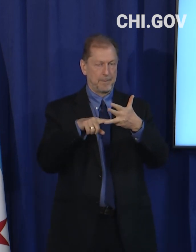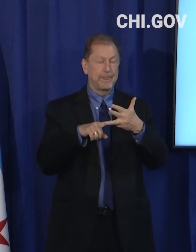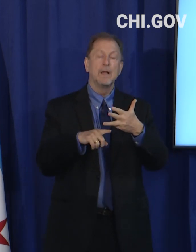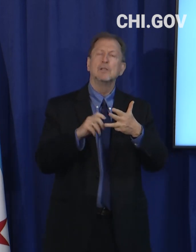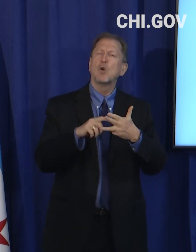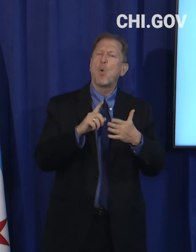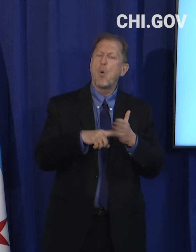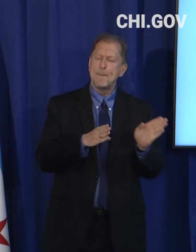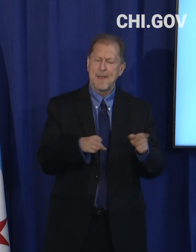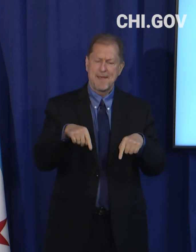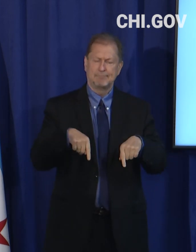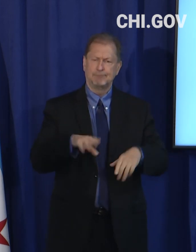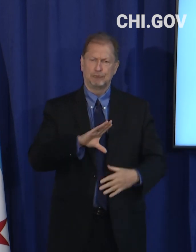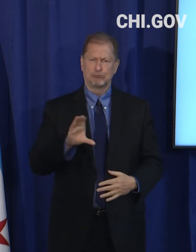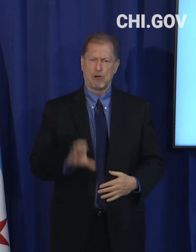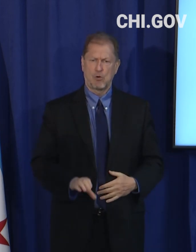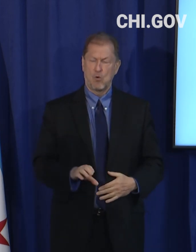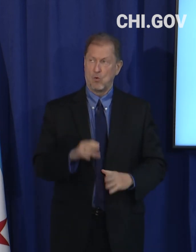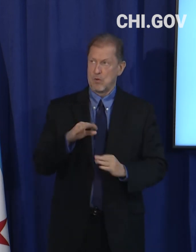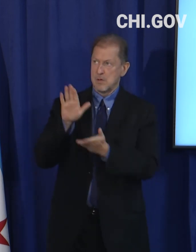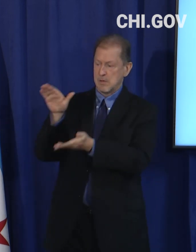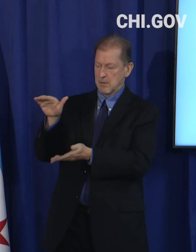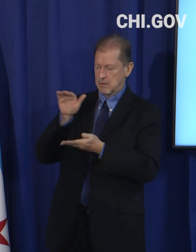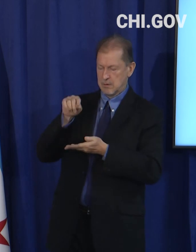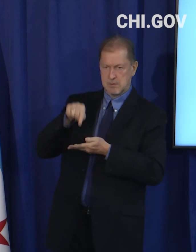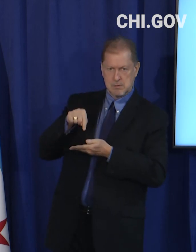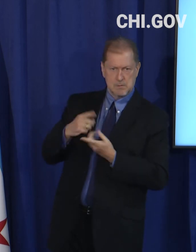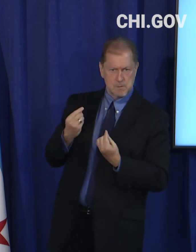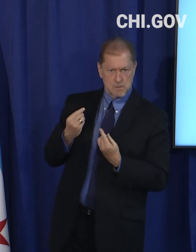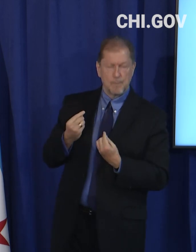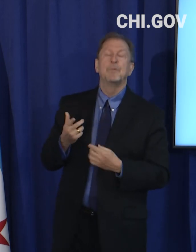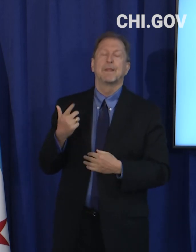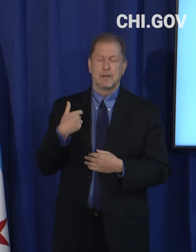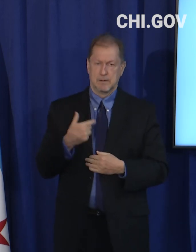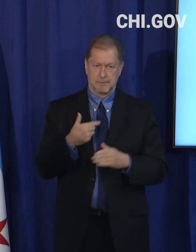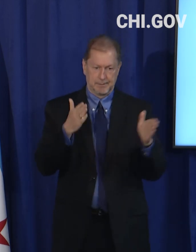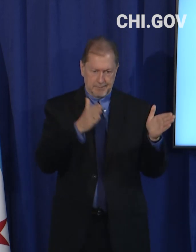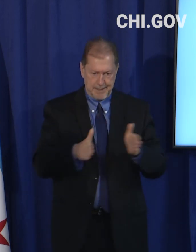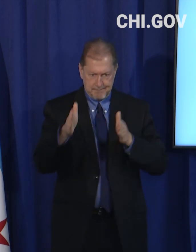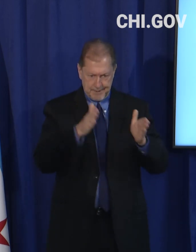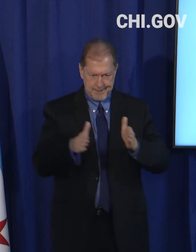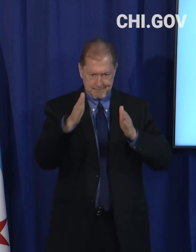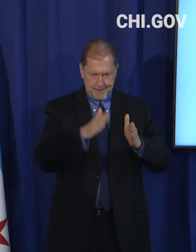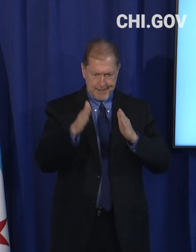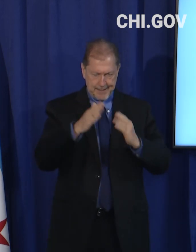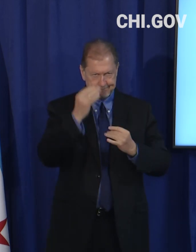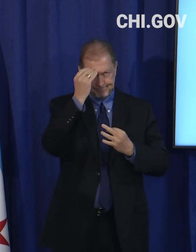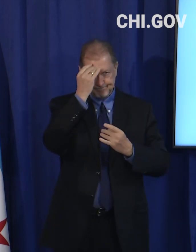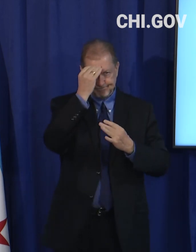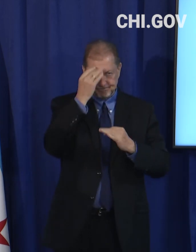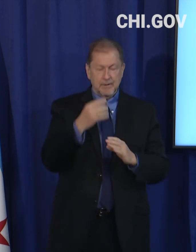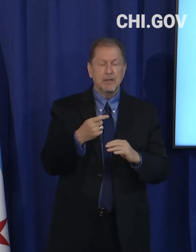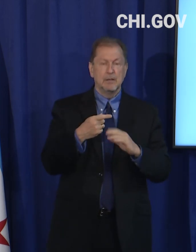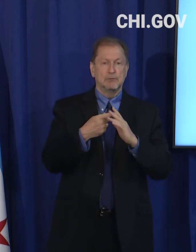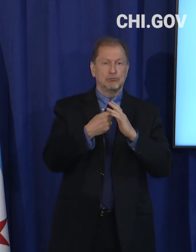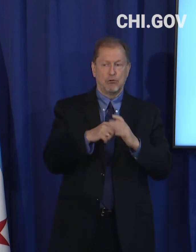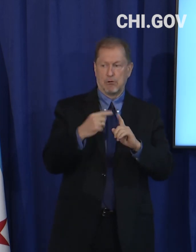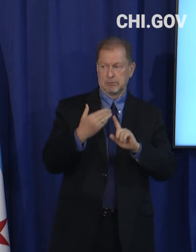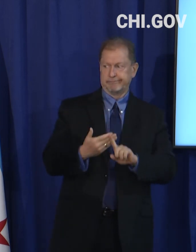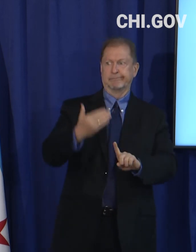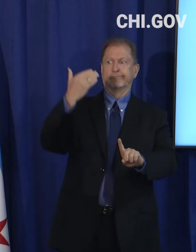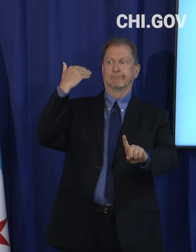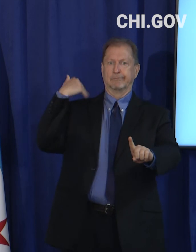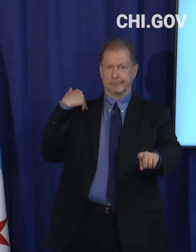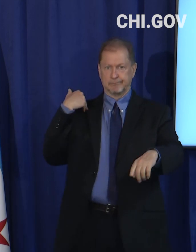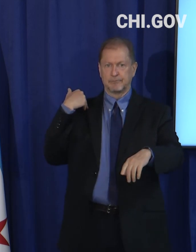become available. We have been preparing for this eventuality since the pandemic began. We